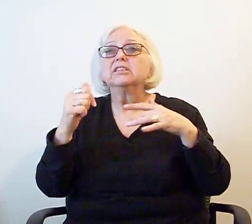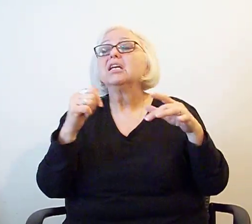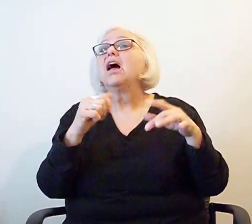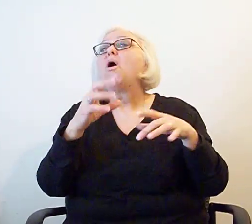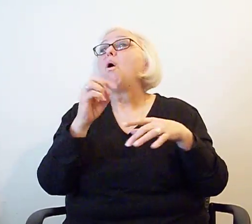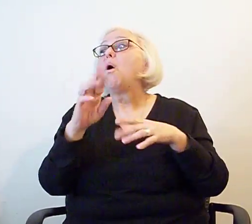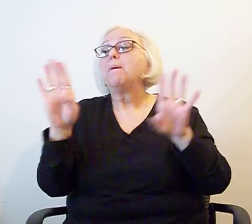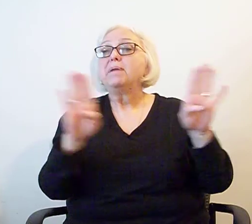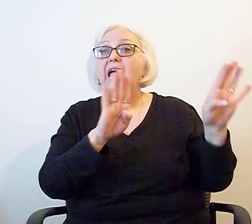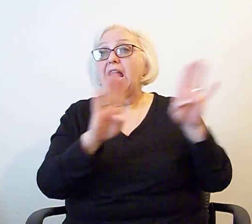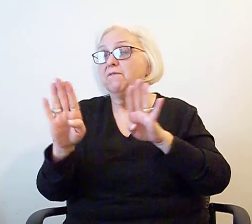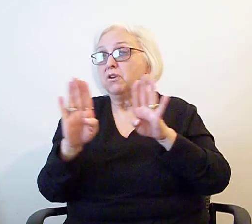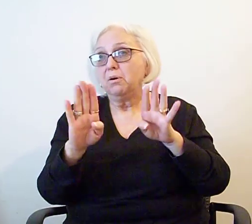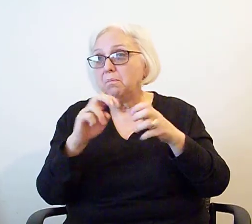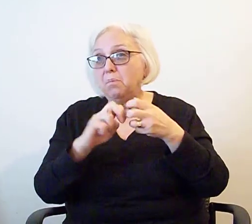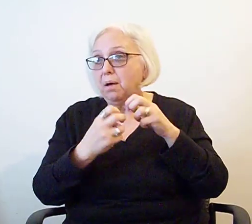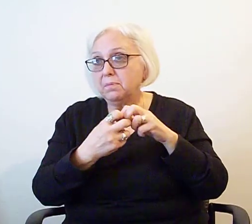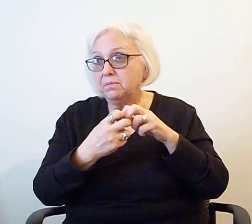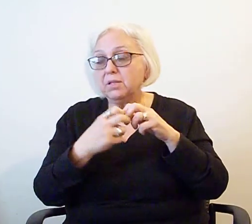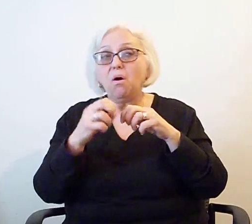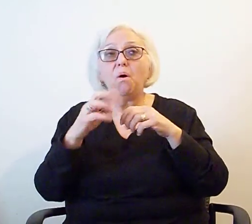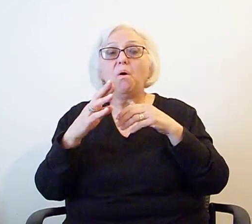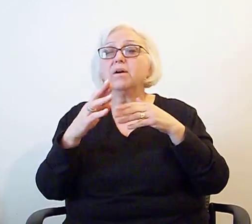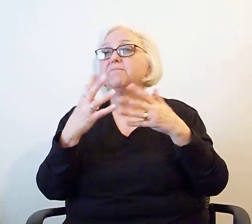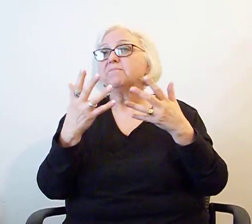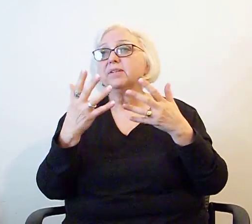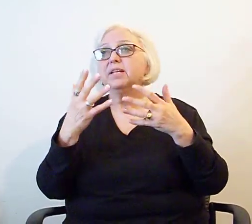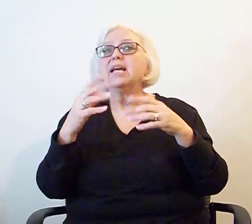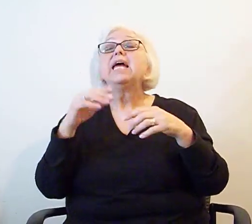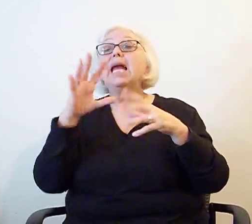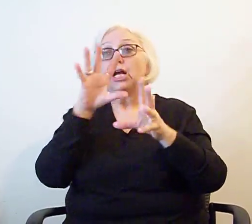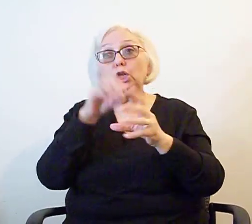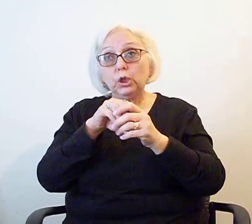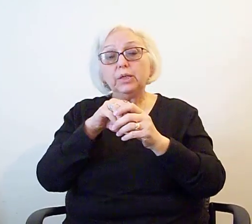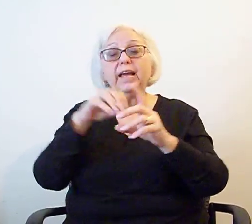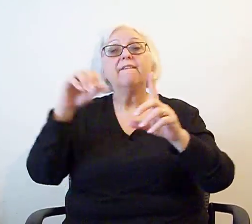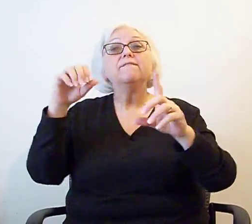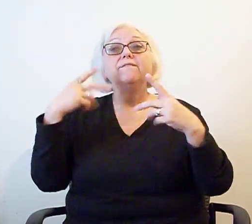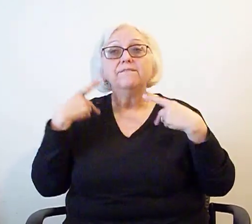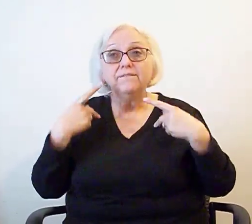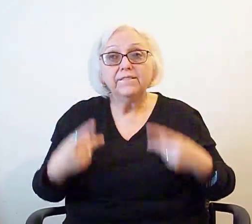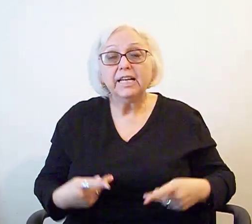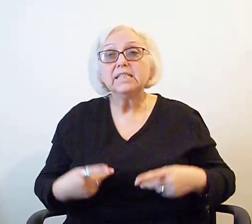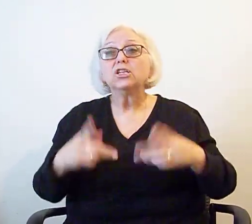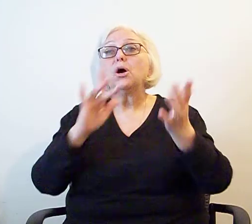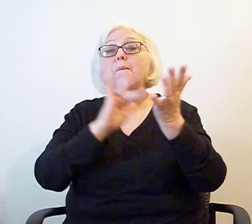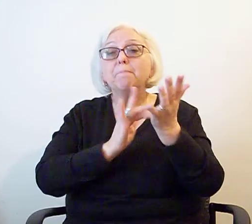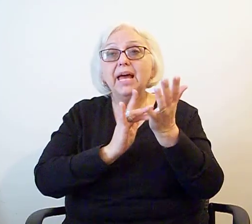procedures, including physical, medical, or chemical restraints